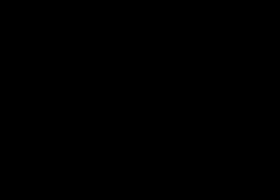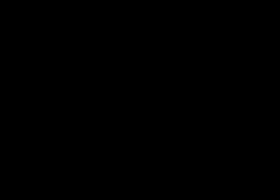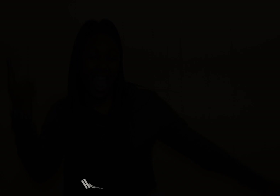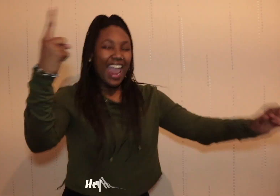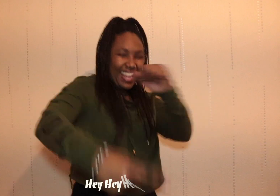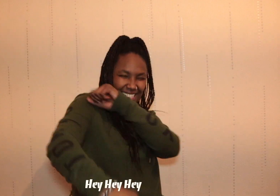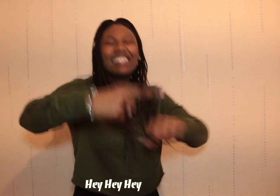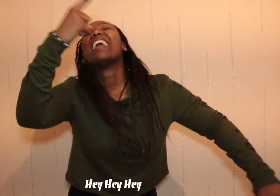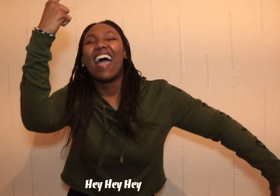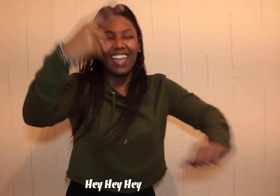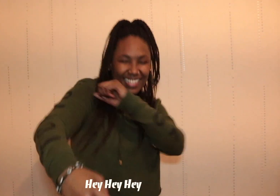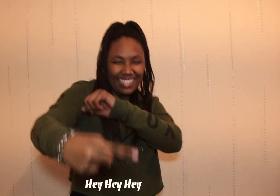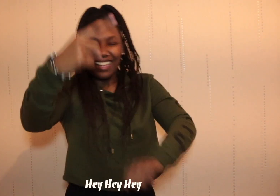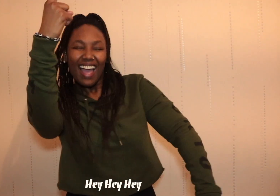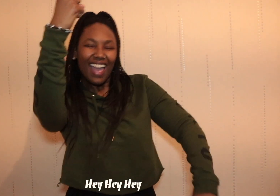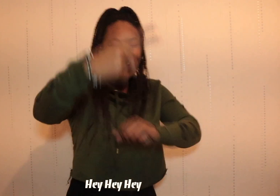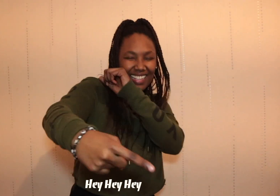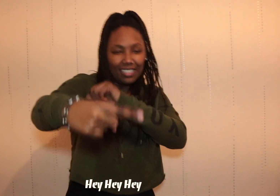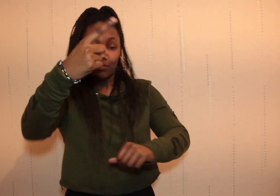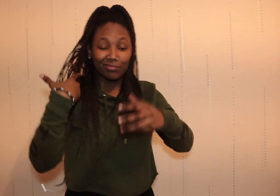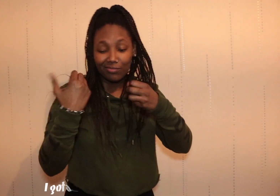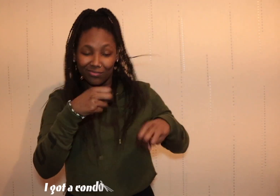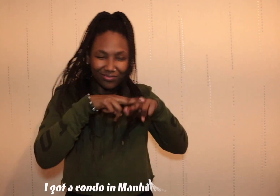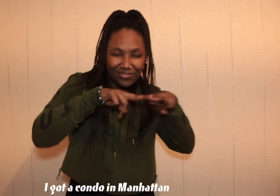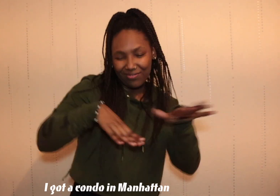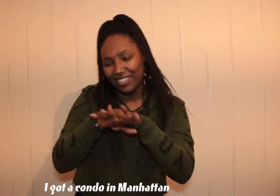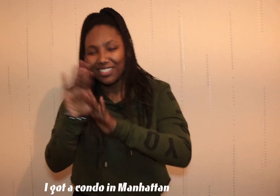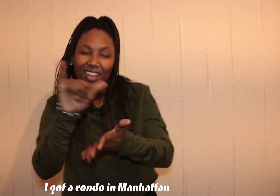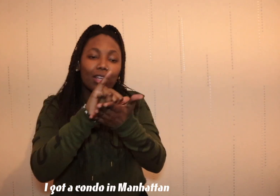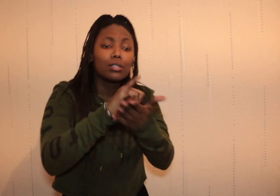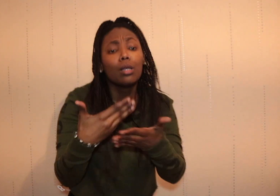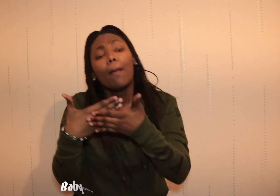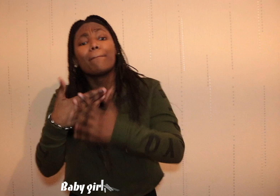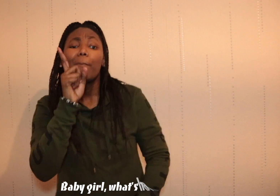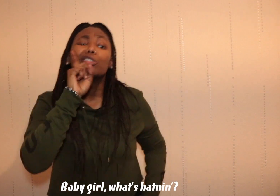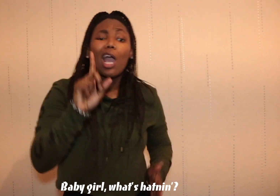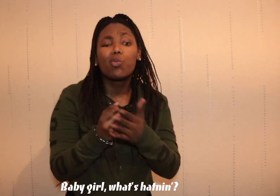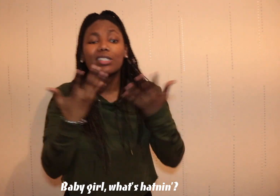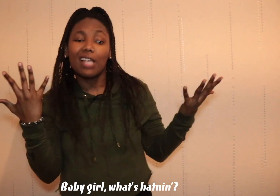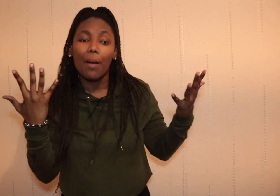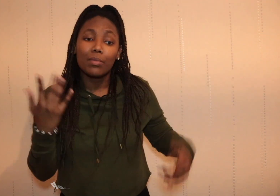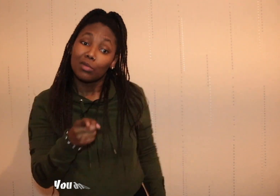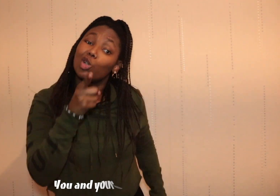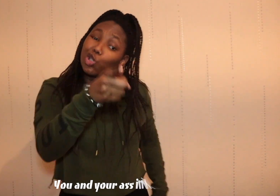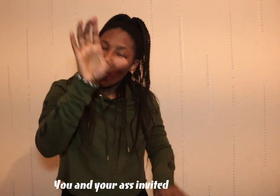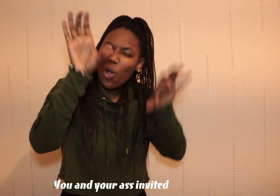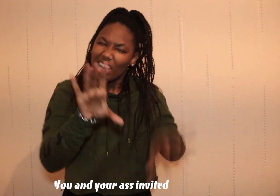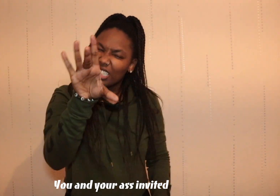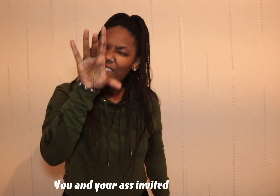Hey, hey, hey I got a condo in Manhattan Baby, girl, what's happening? You and your ass